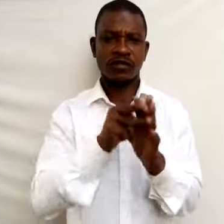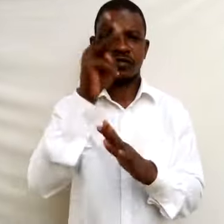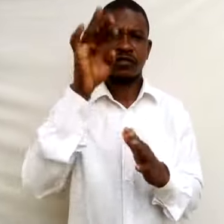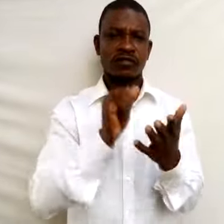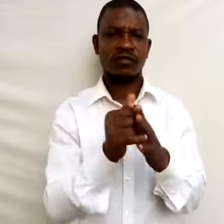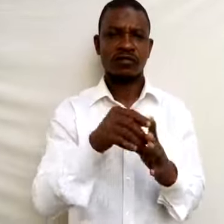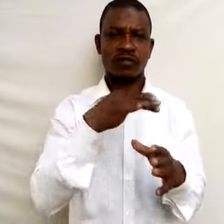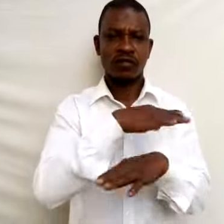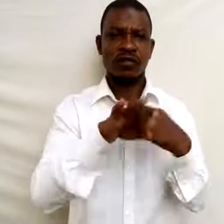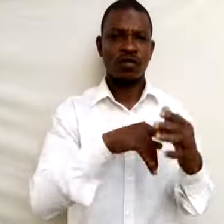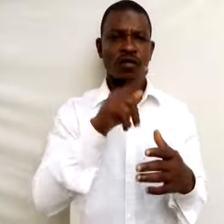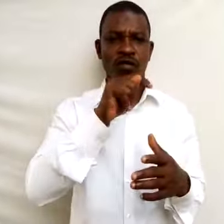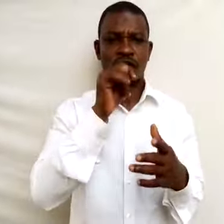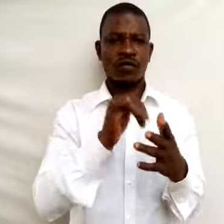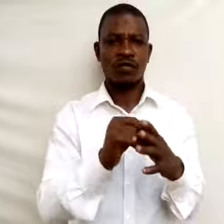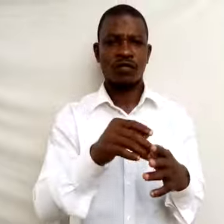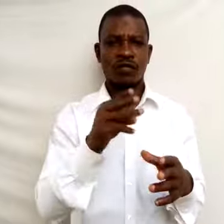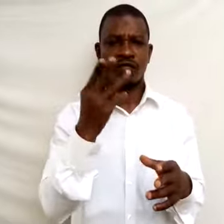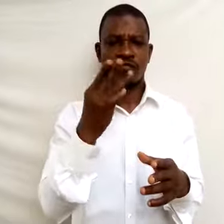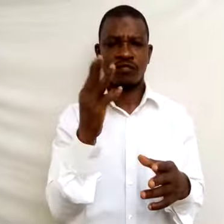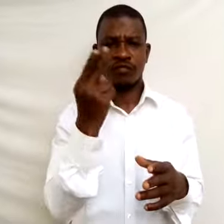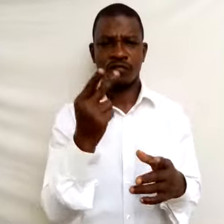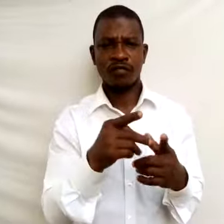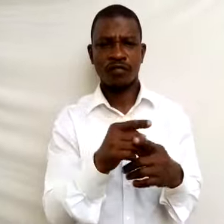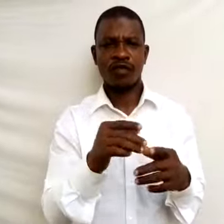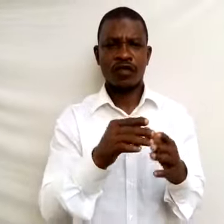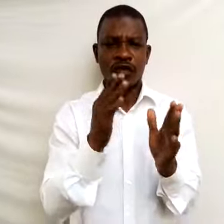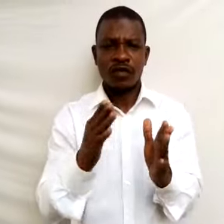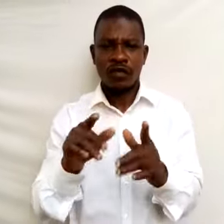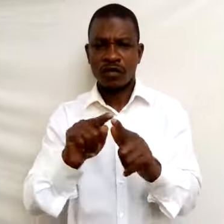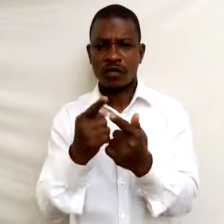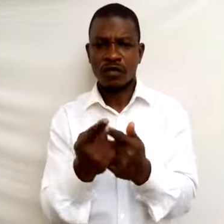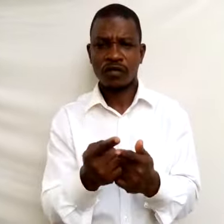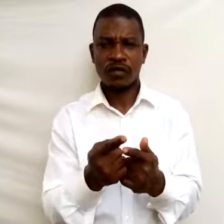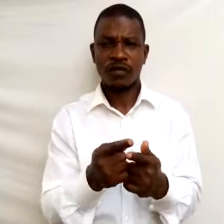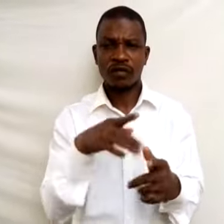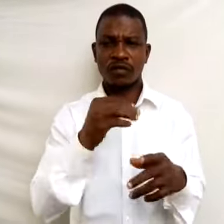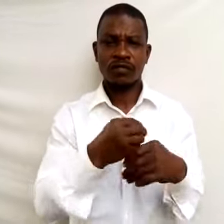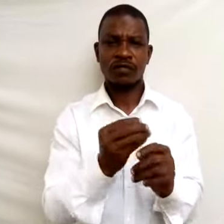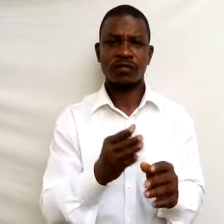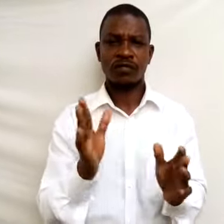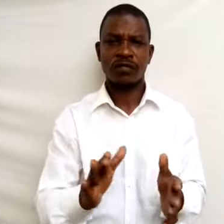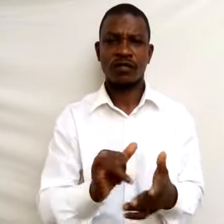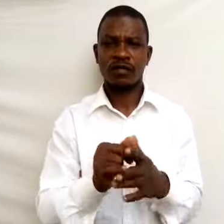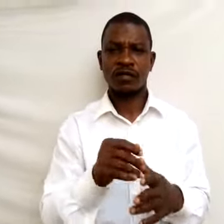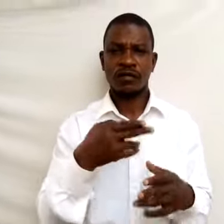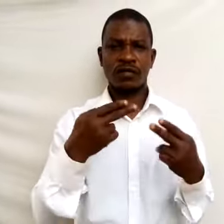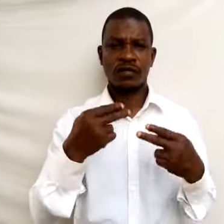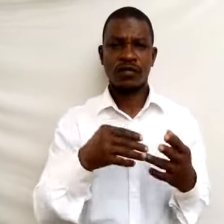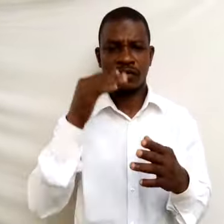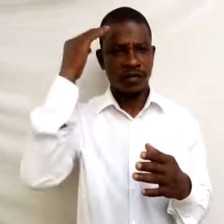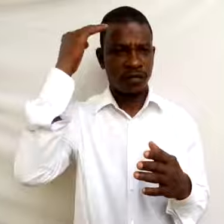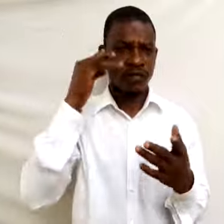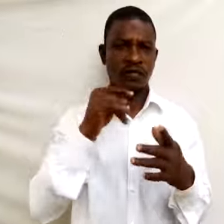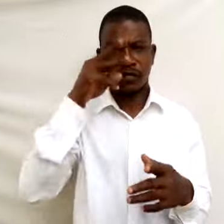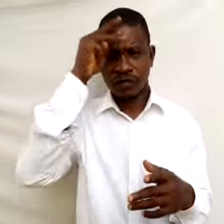tribe, both sexes, assembles. The operator, an elderly man,